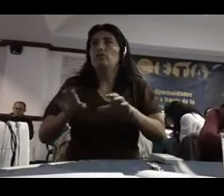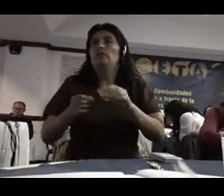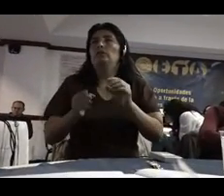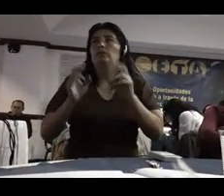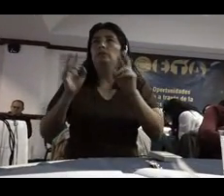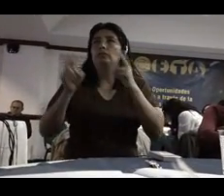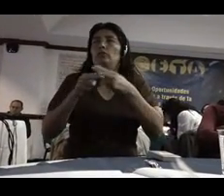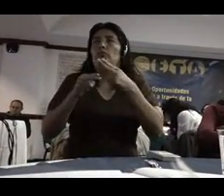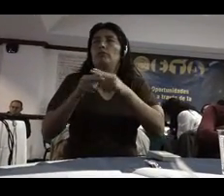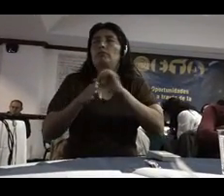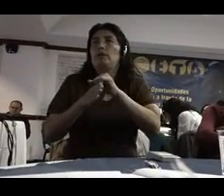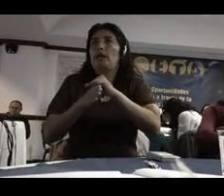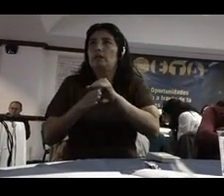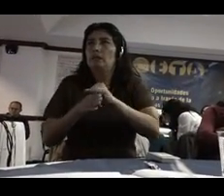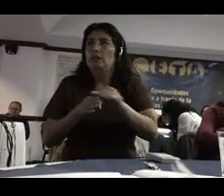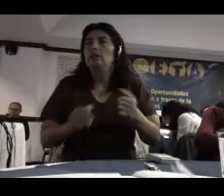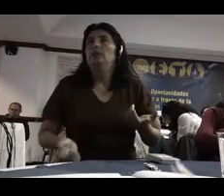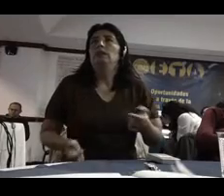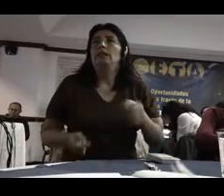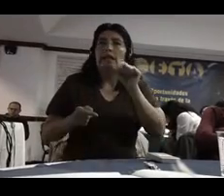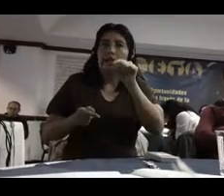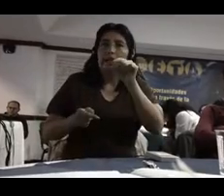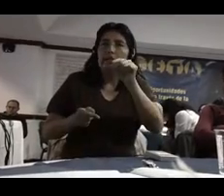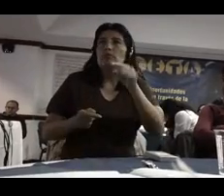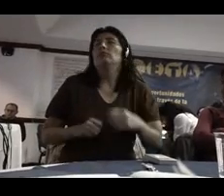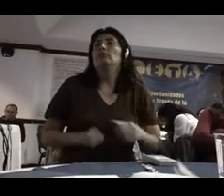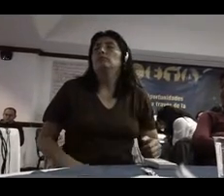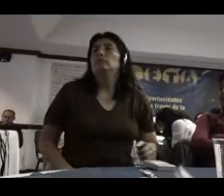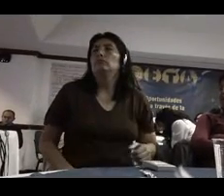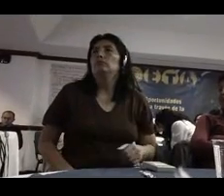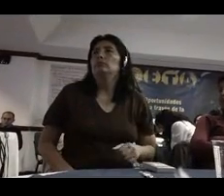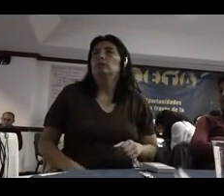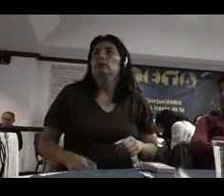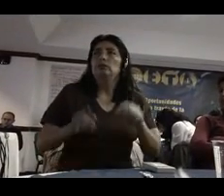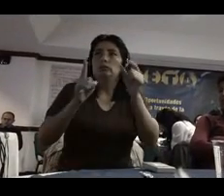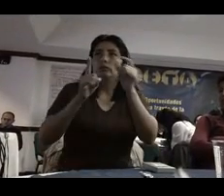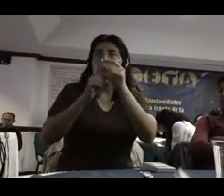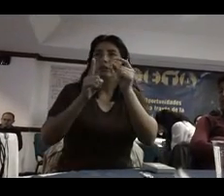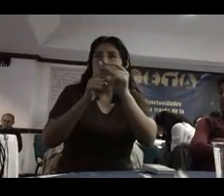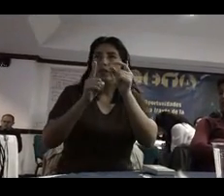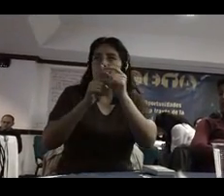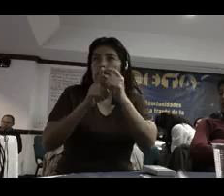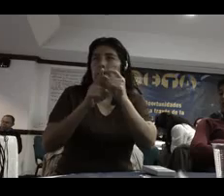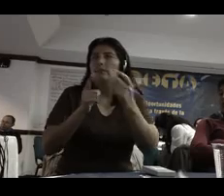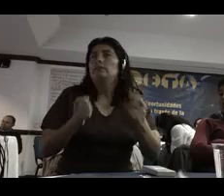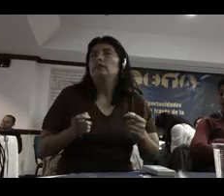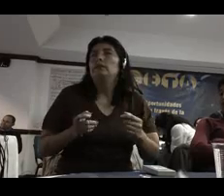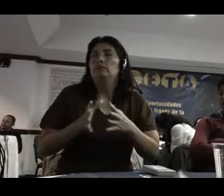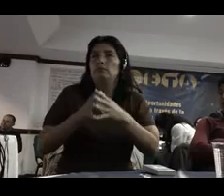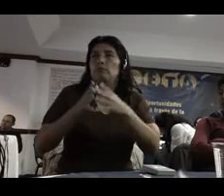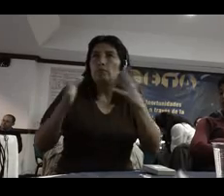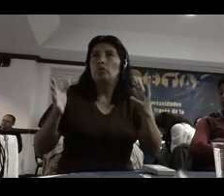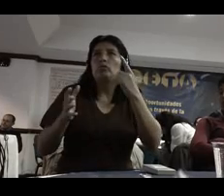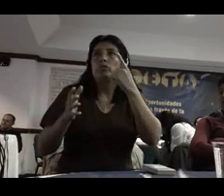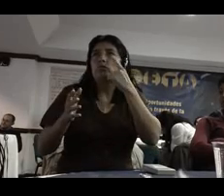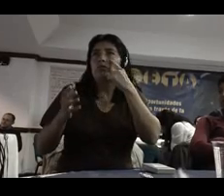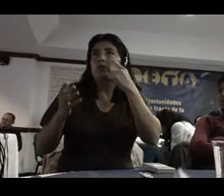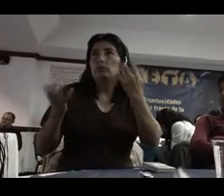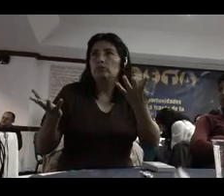That's a famous Freirean term, right? That's where it comes from. It's focused on change, relevance, empowerment,